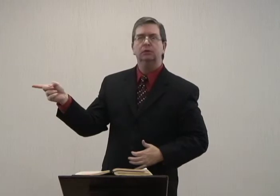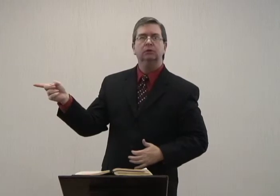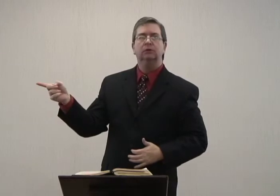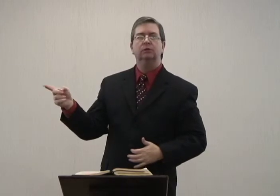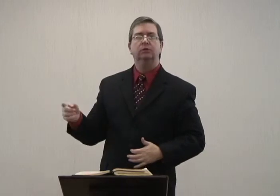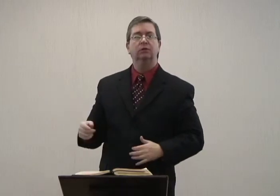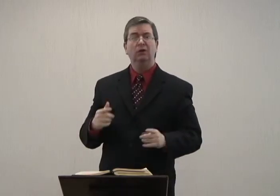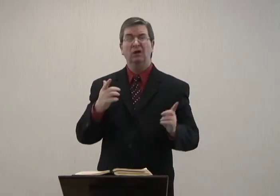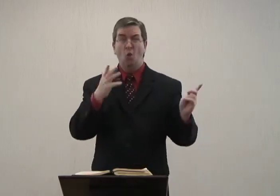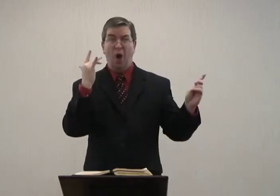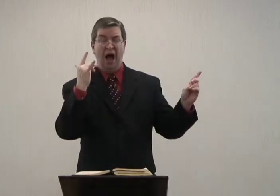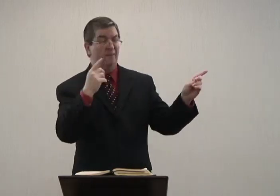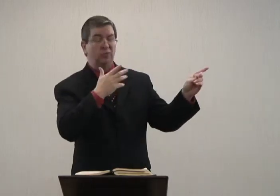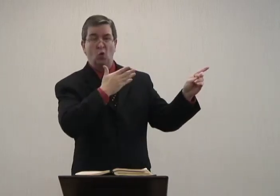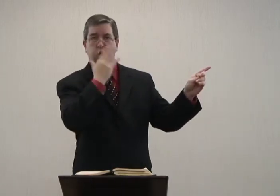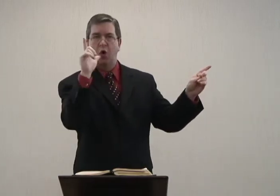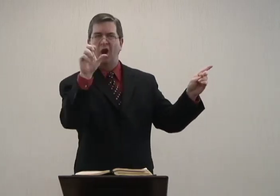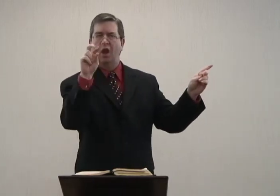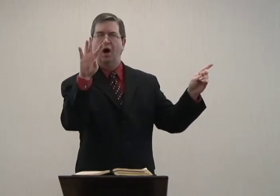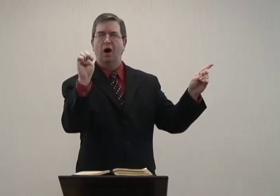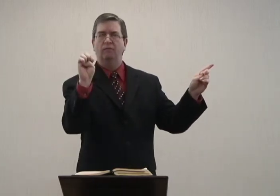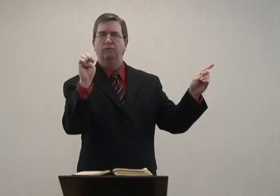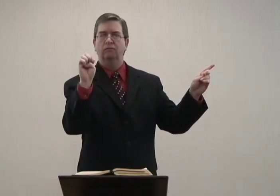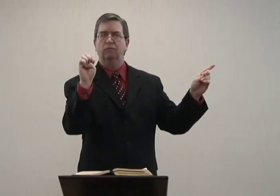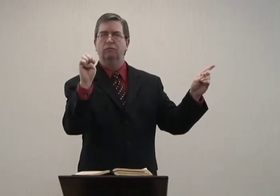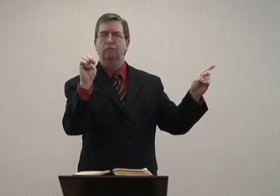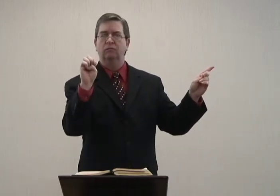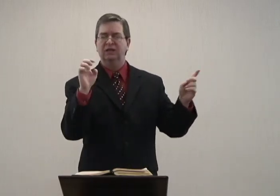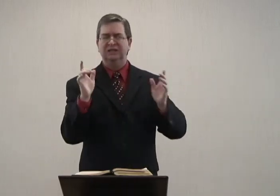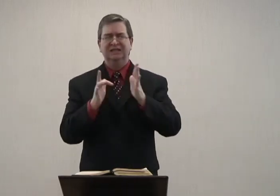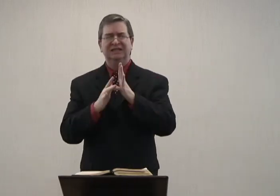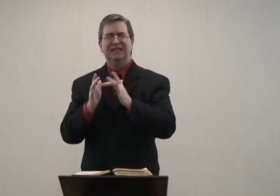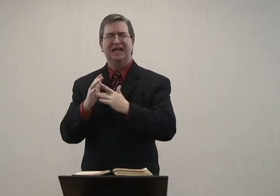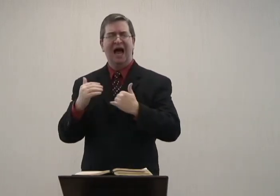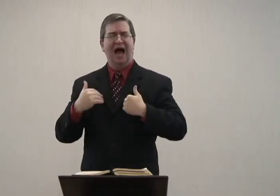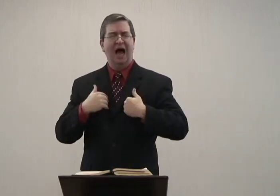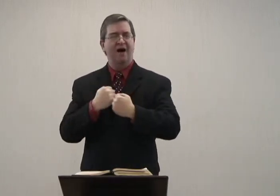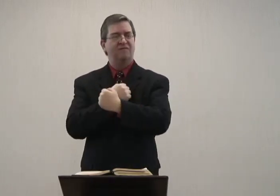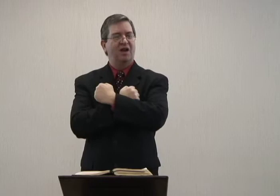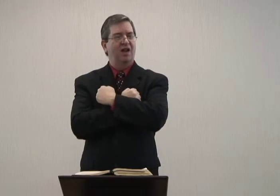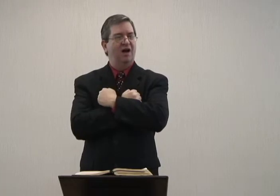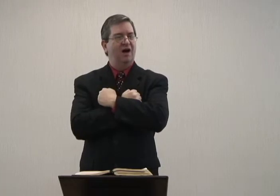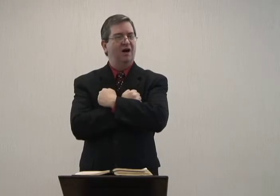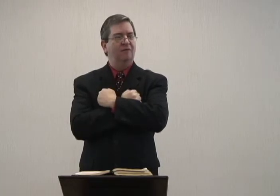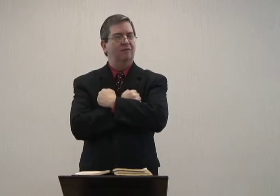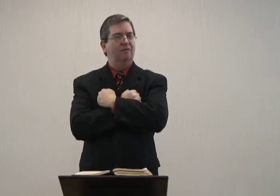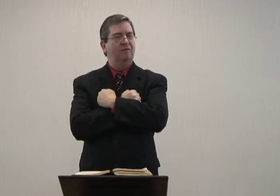mad. Why? No. They had no love. Jesus had love.